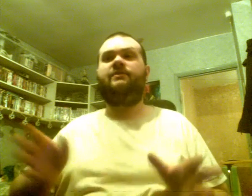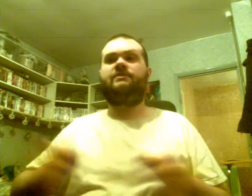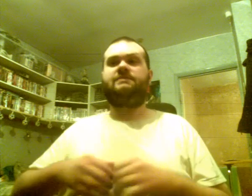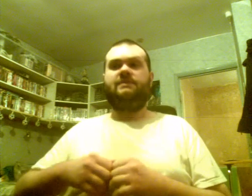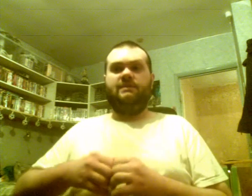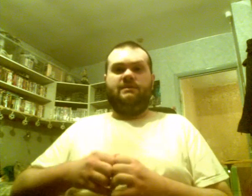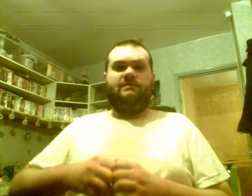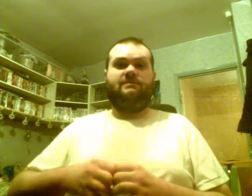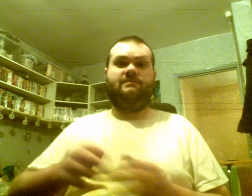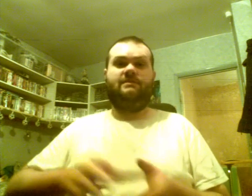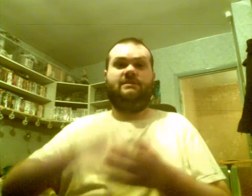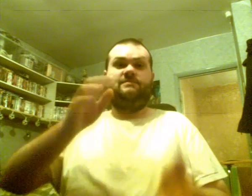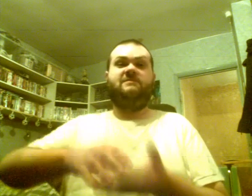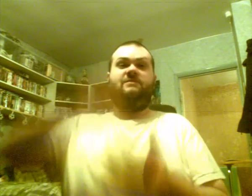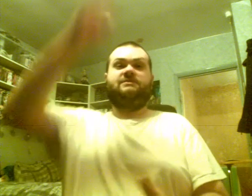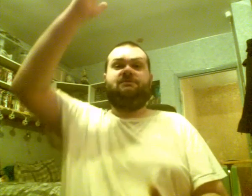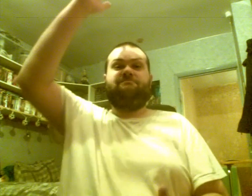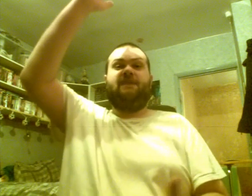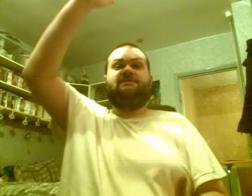forks. I guess your meat forks are just massive.